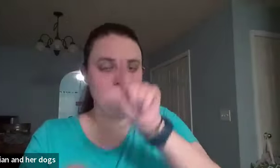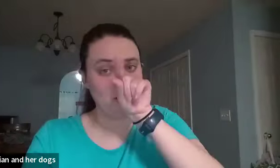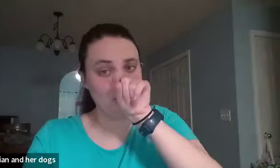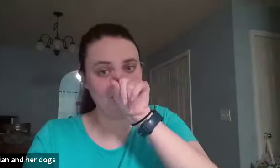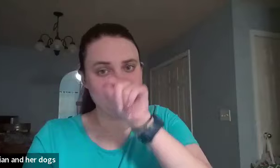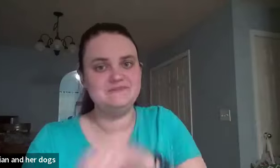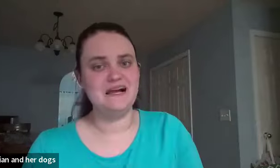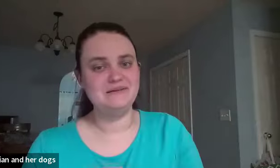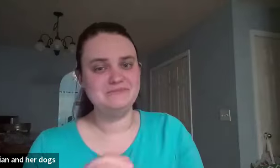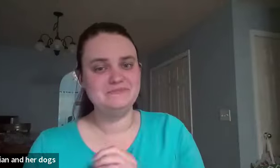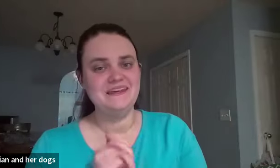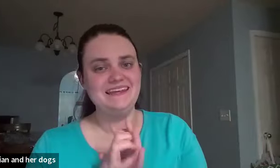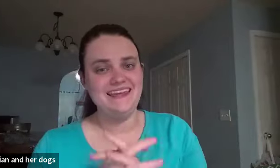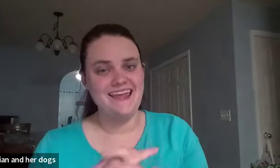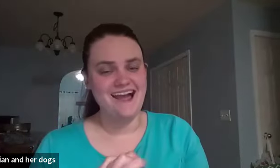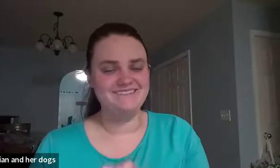pet bird. Yeah.